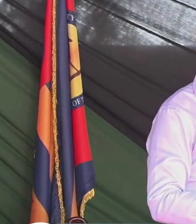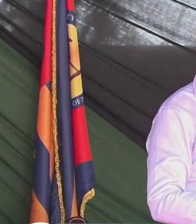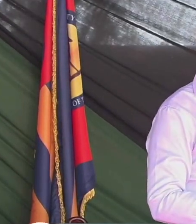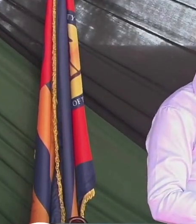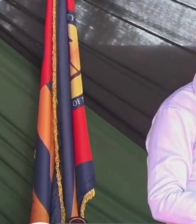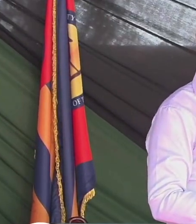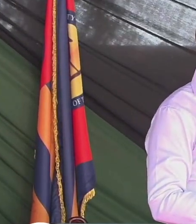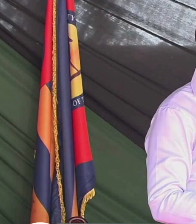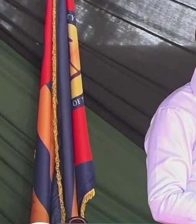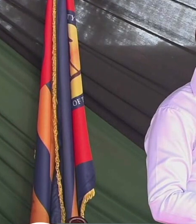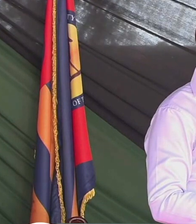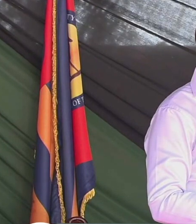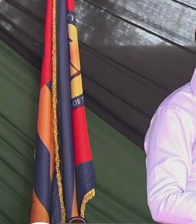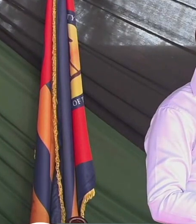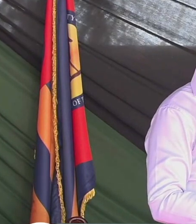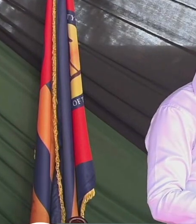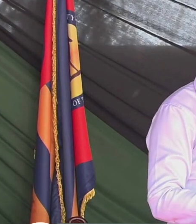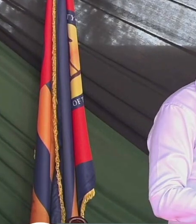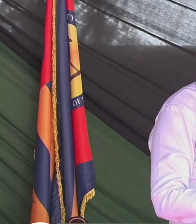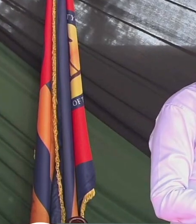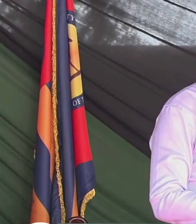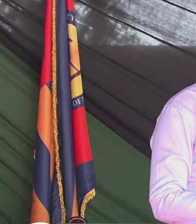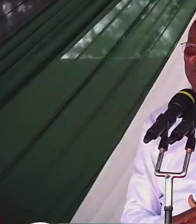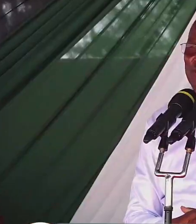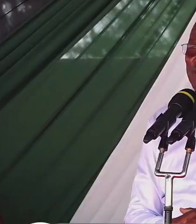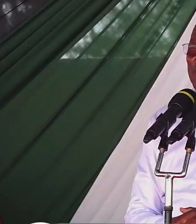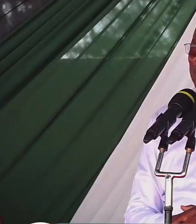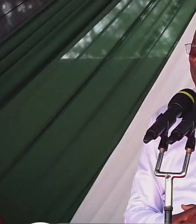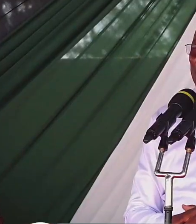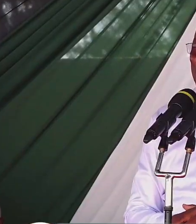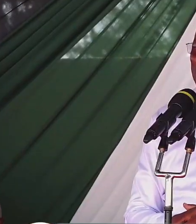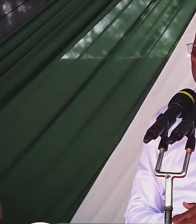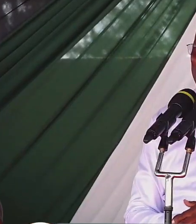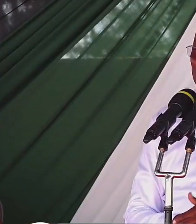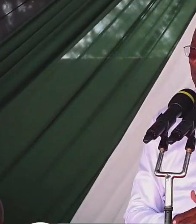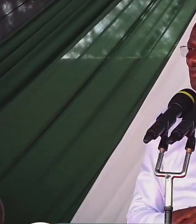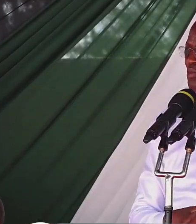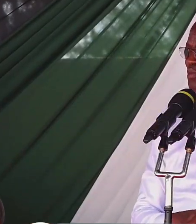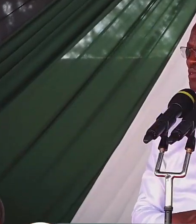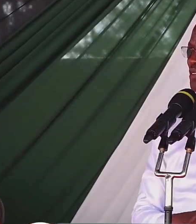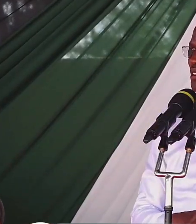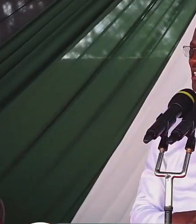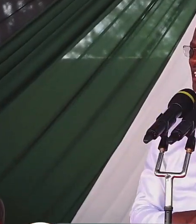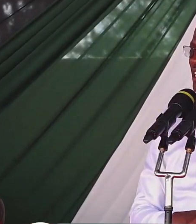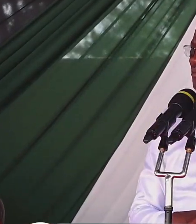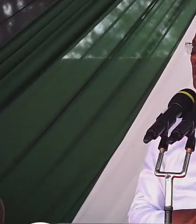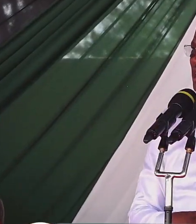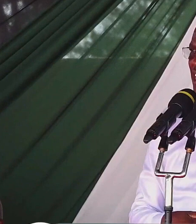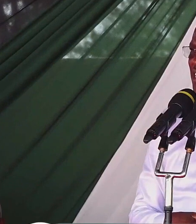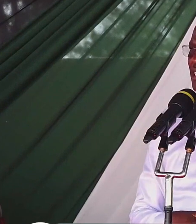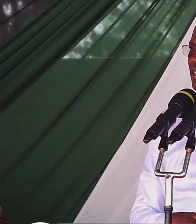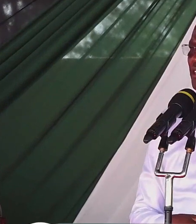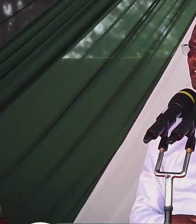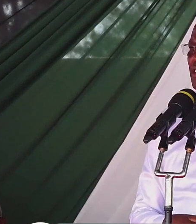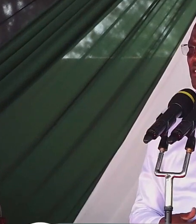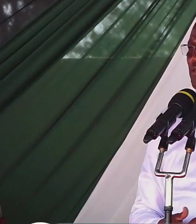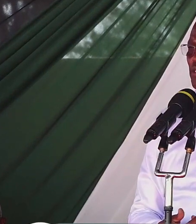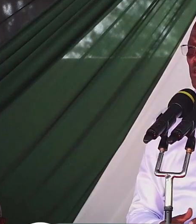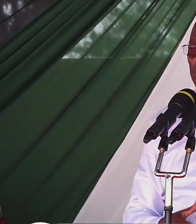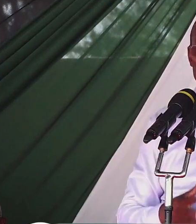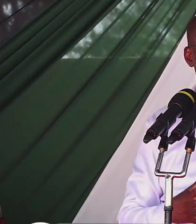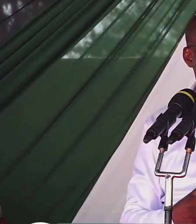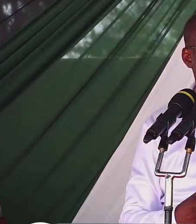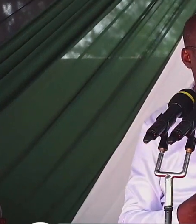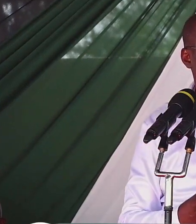microphones. I want to thank you most sincerely